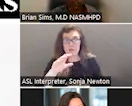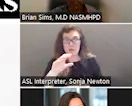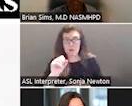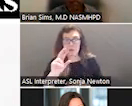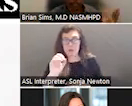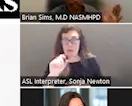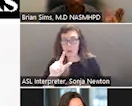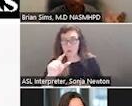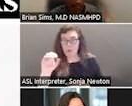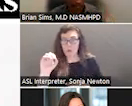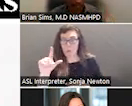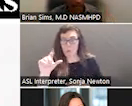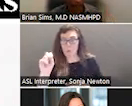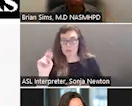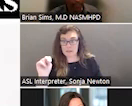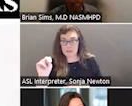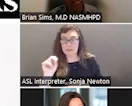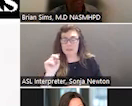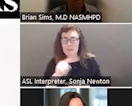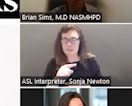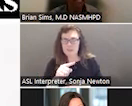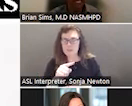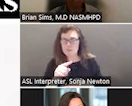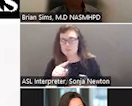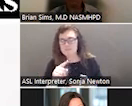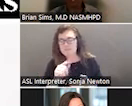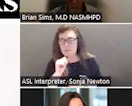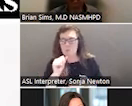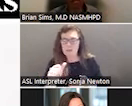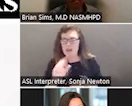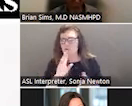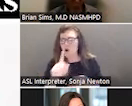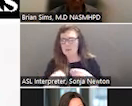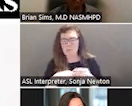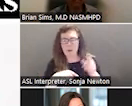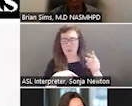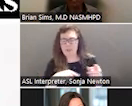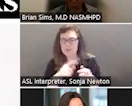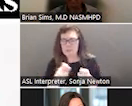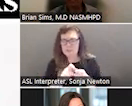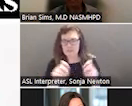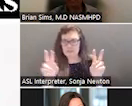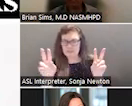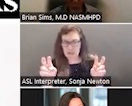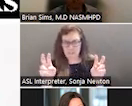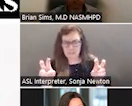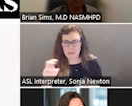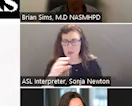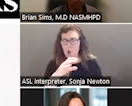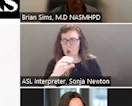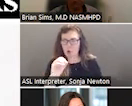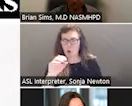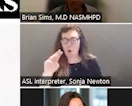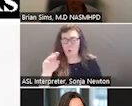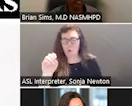challenges in crisis. And just an acknowledgement that we've really not spoken on this topic. So we encourage everyone to be present next week for